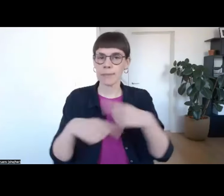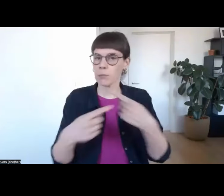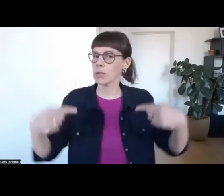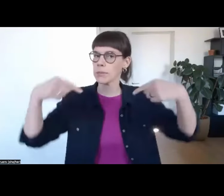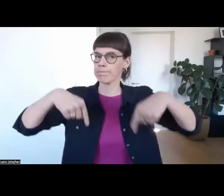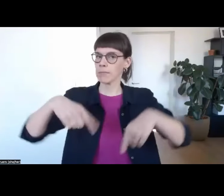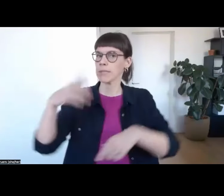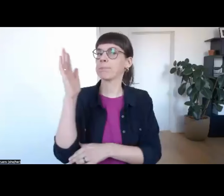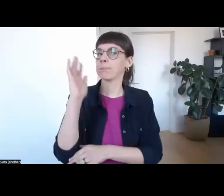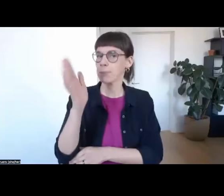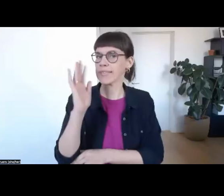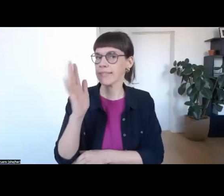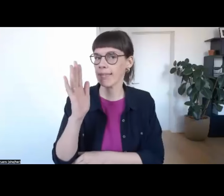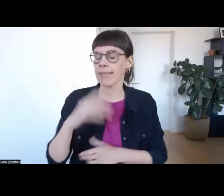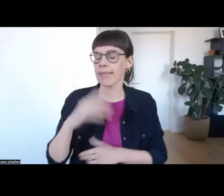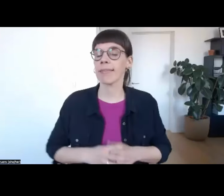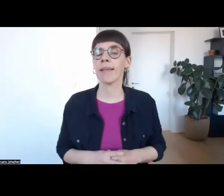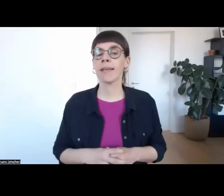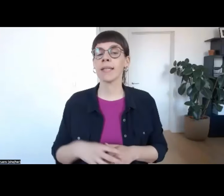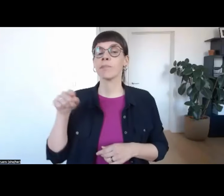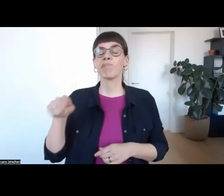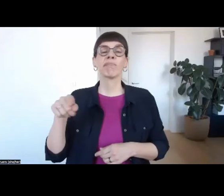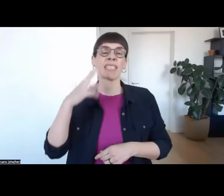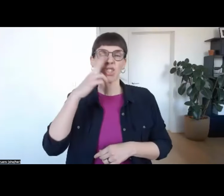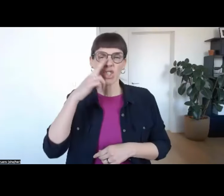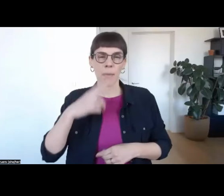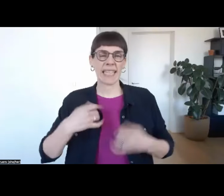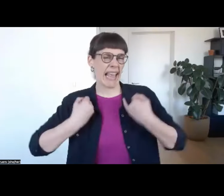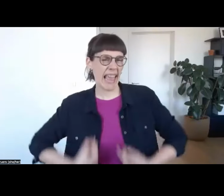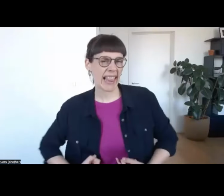So unfortunately, Jemina can't be with us today.